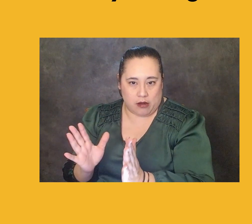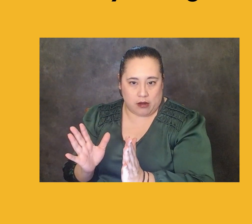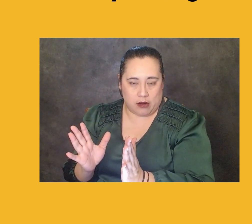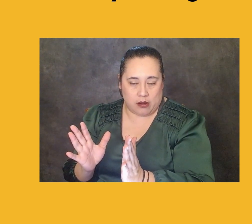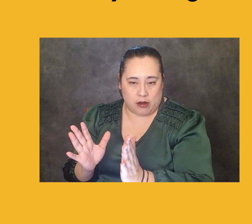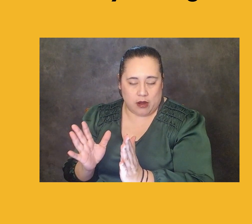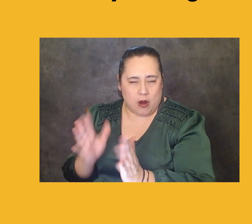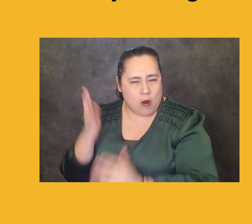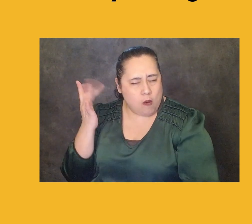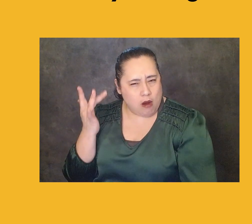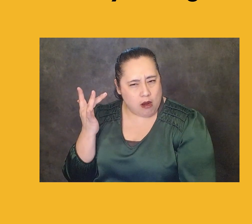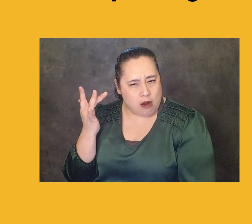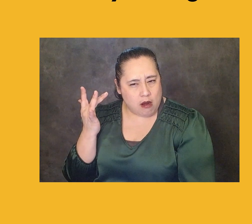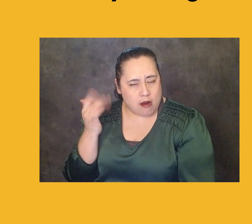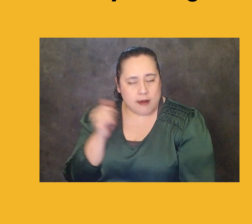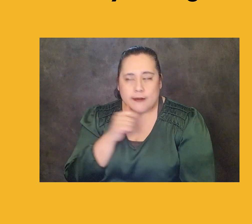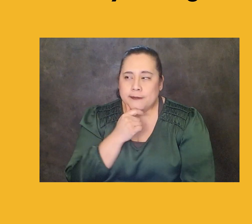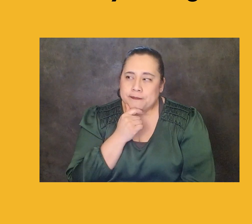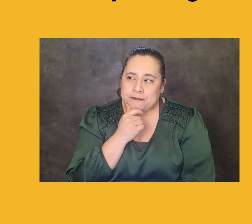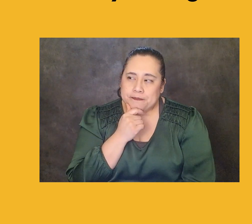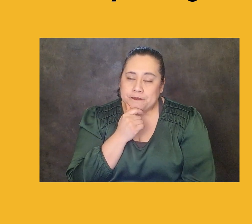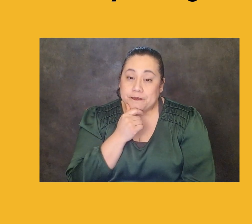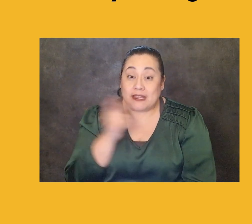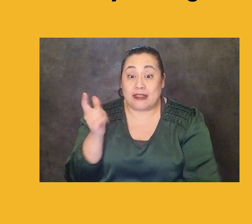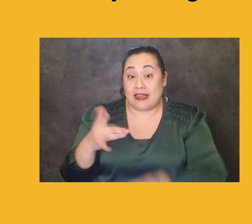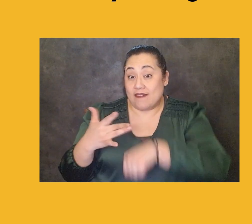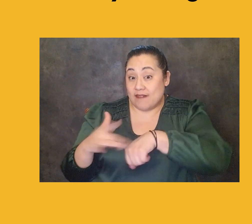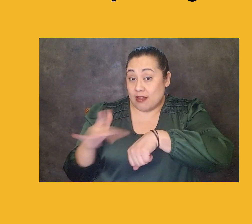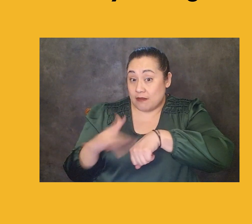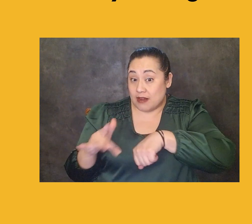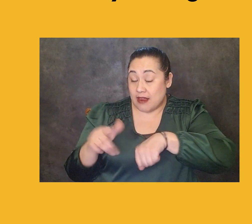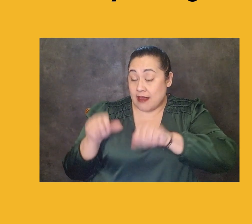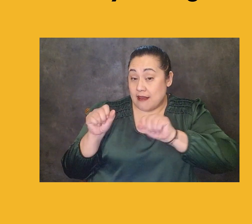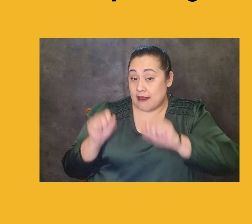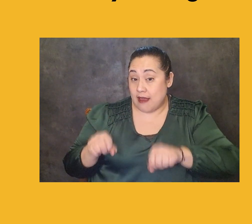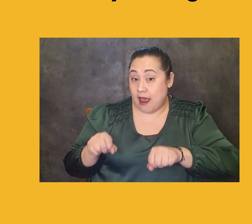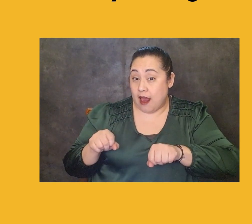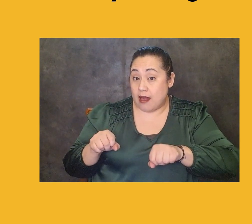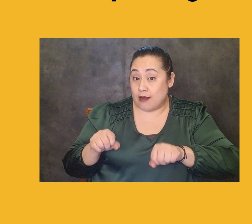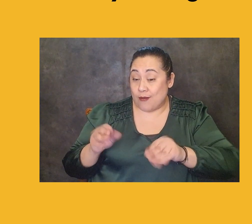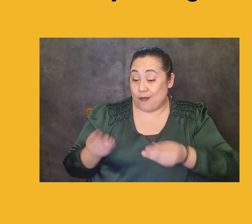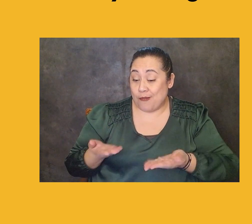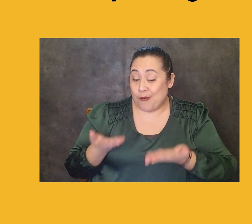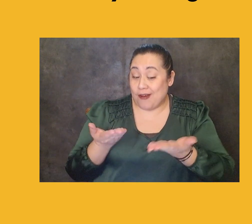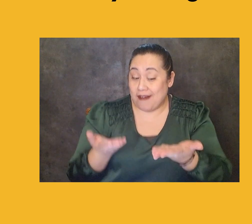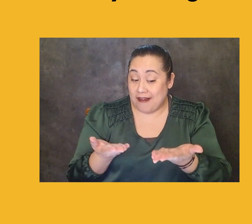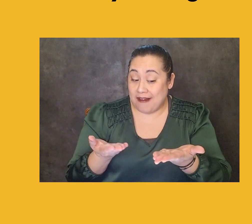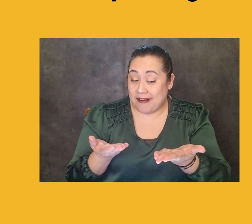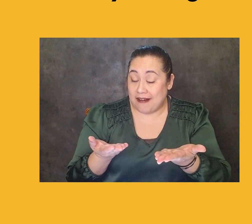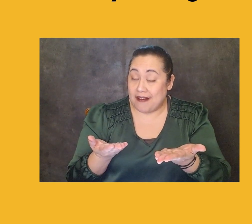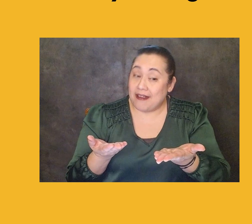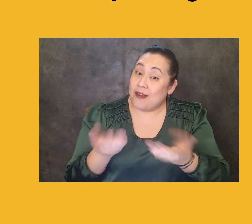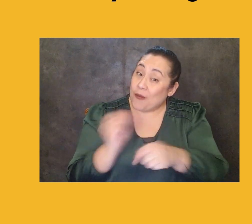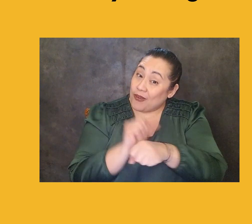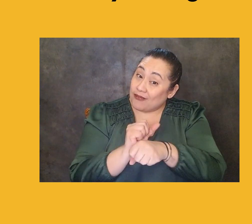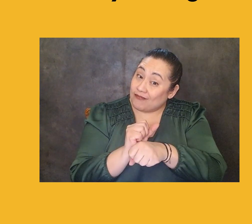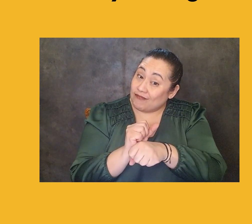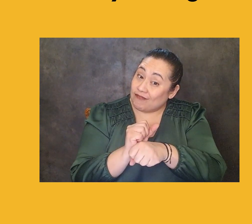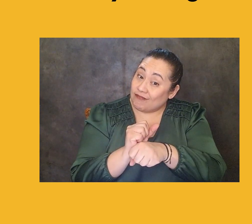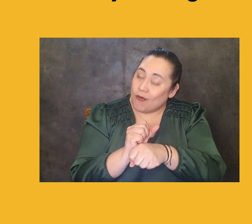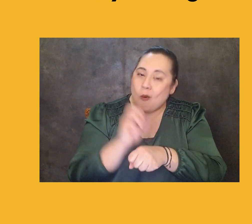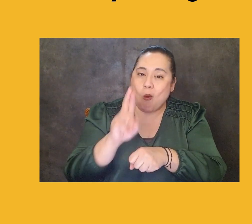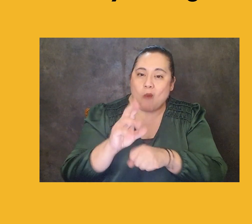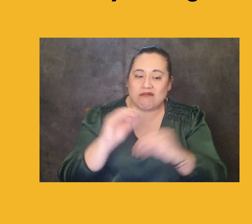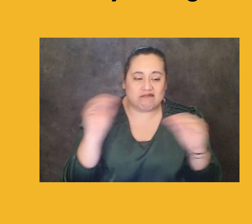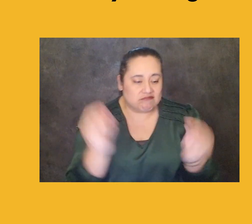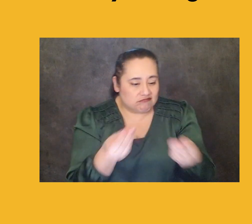Why is that? Well, my ability I can provide to them and it can work, or